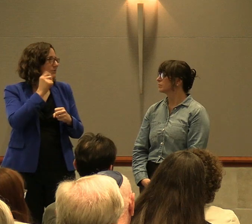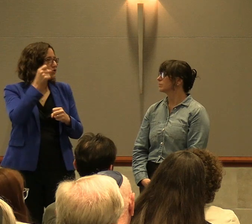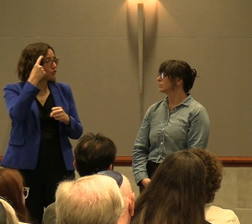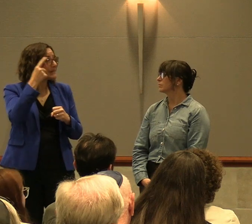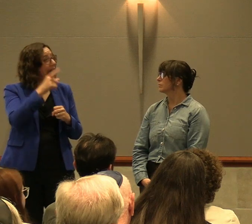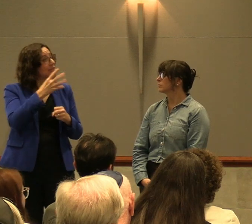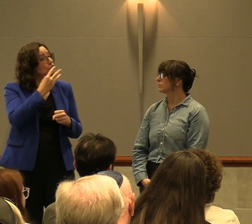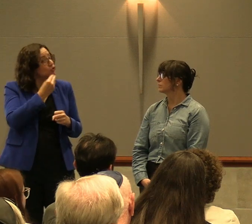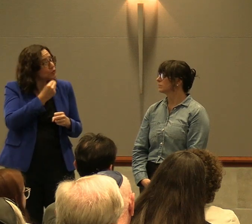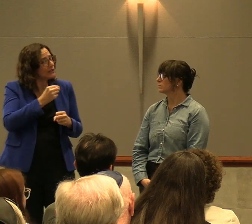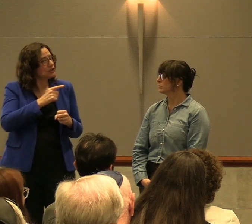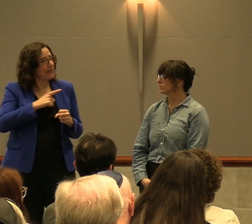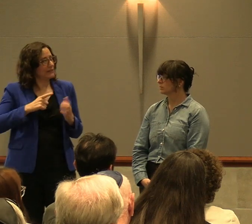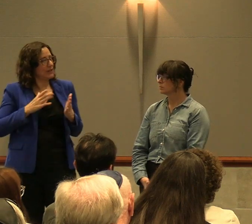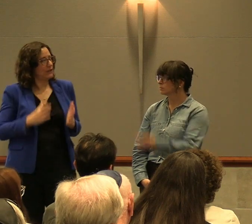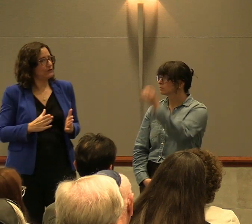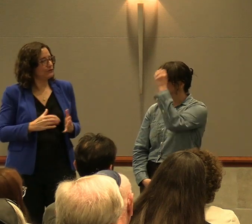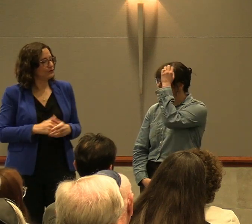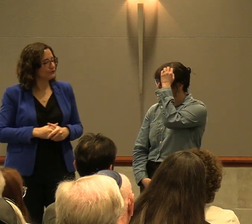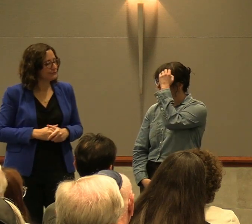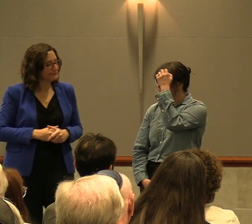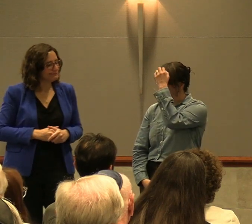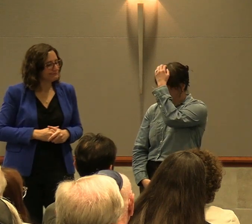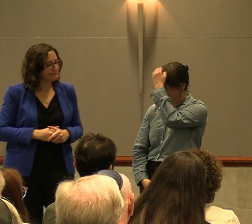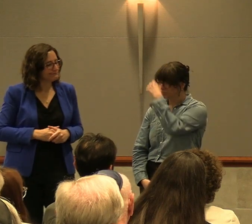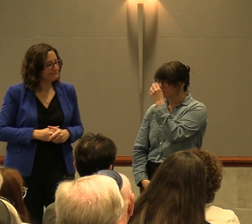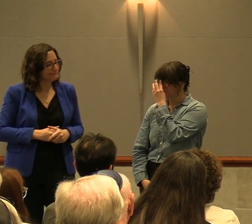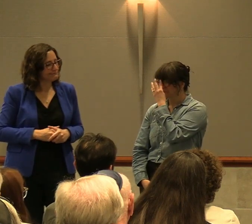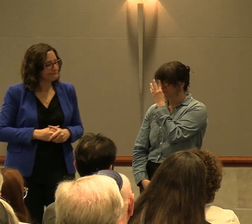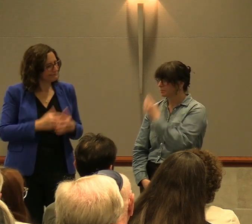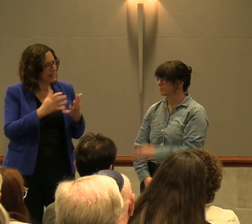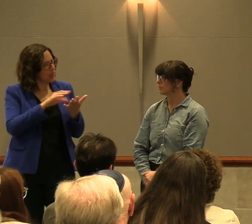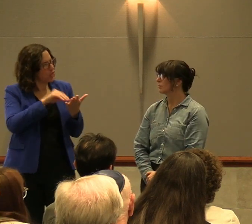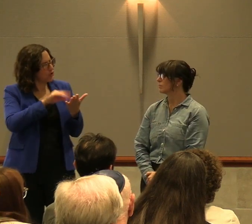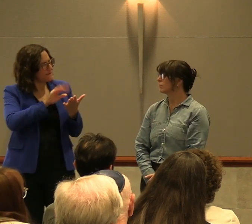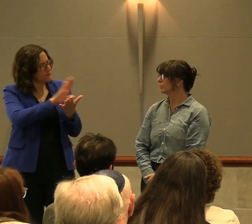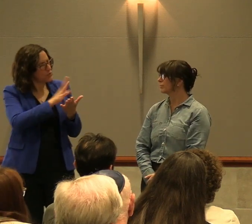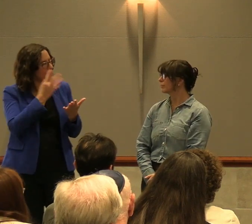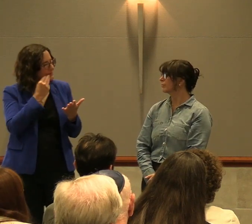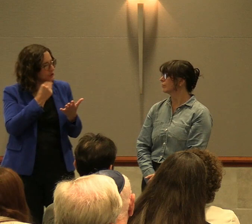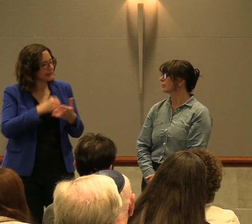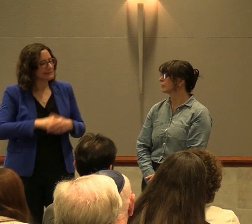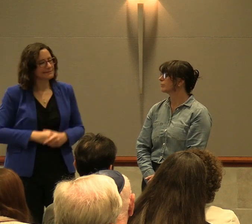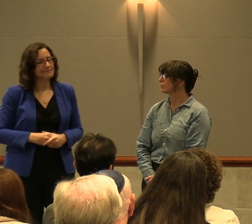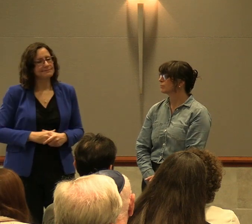Jewish legislator and learn from your experiences.